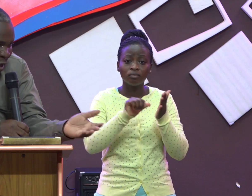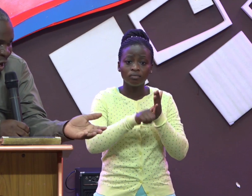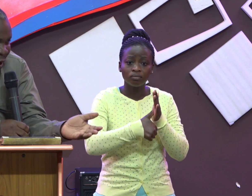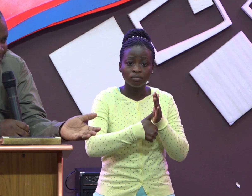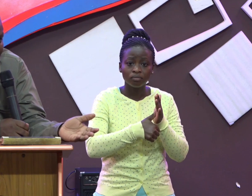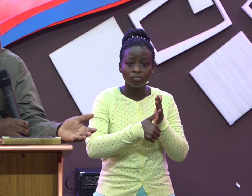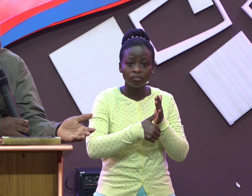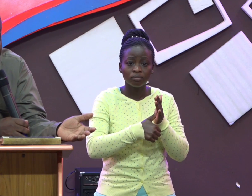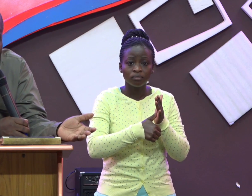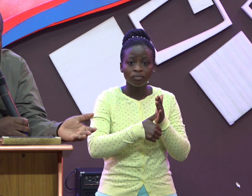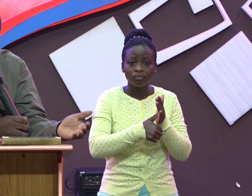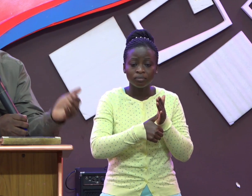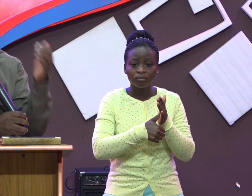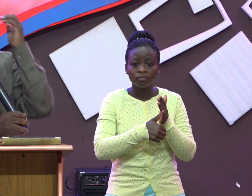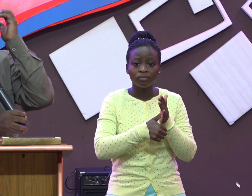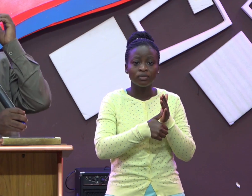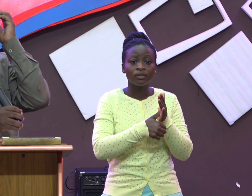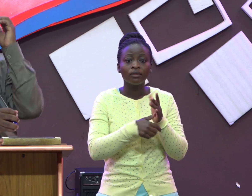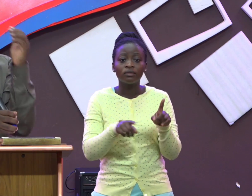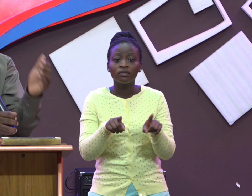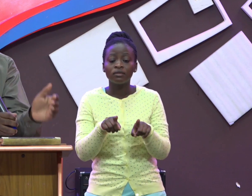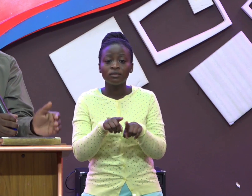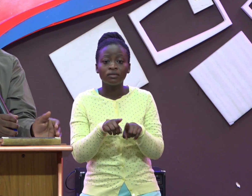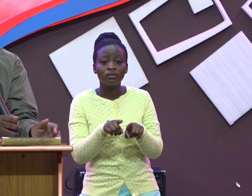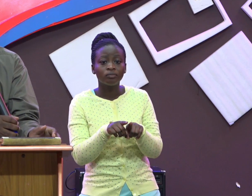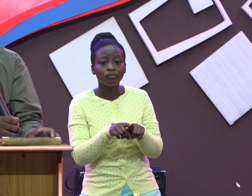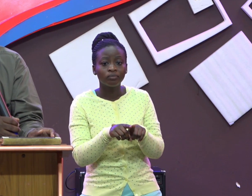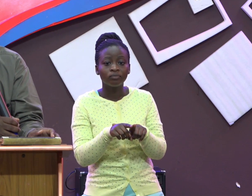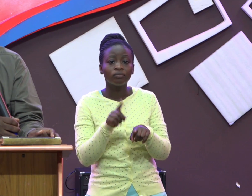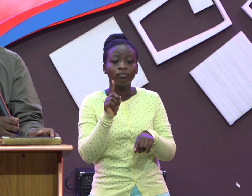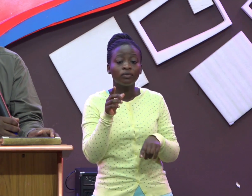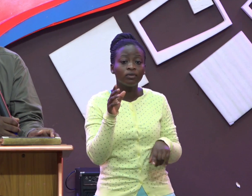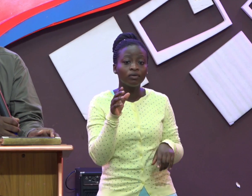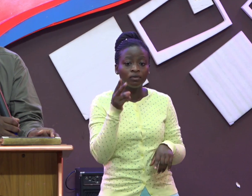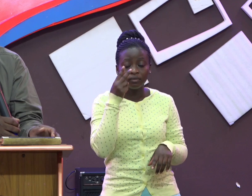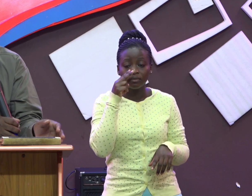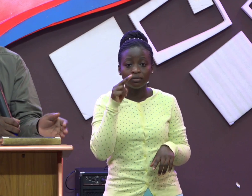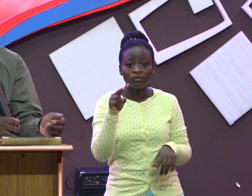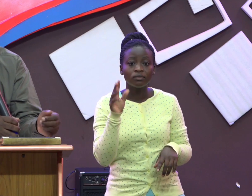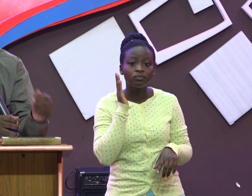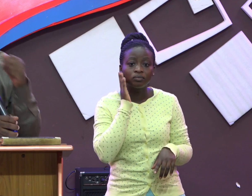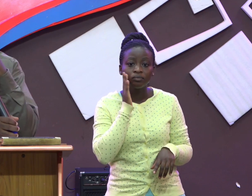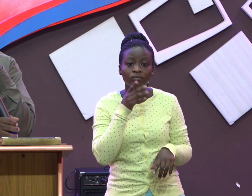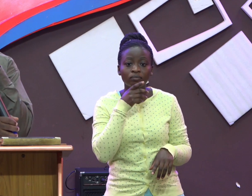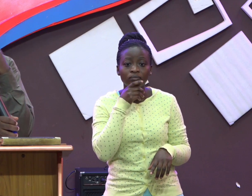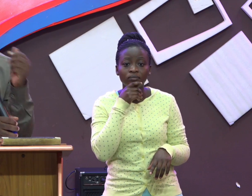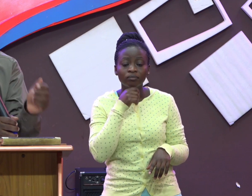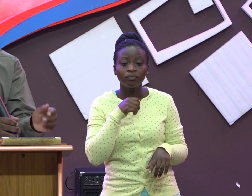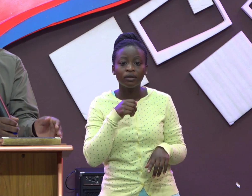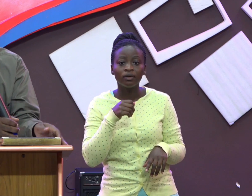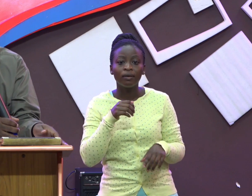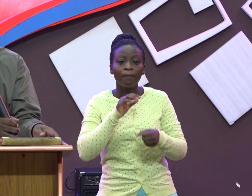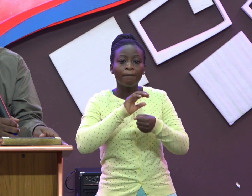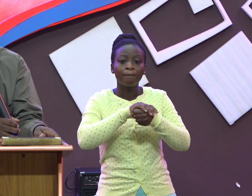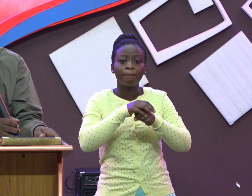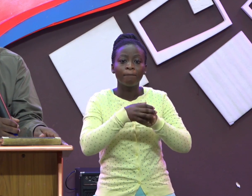troubles. Just like you see a white making a vehicle coming to Africa. And then he knows in